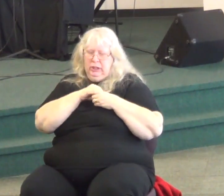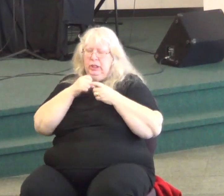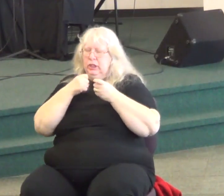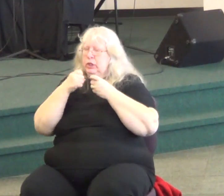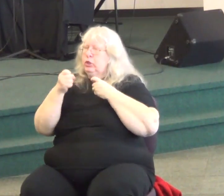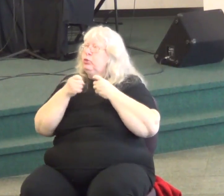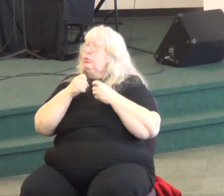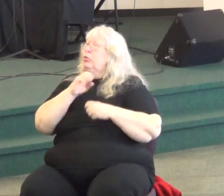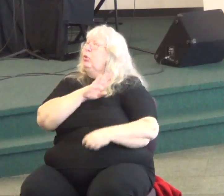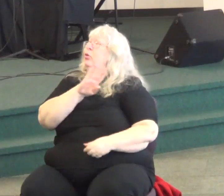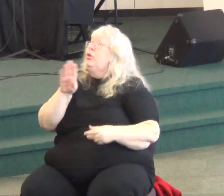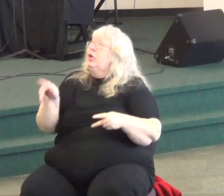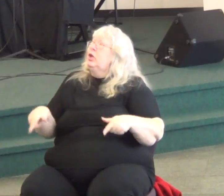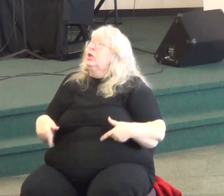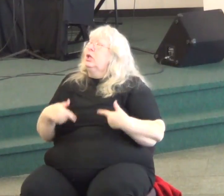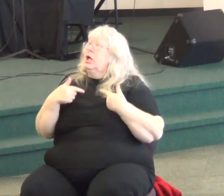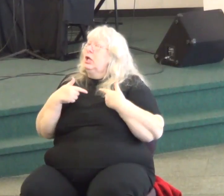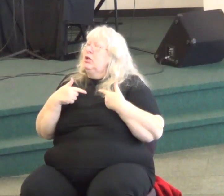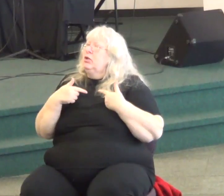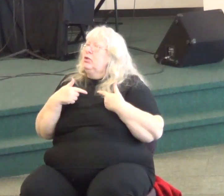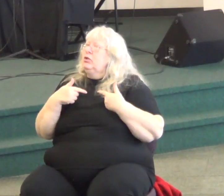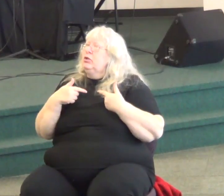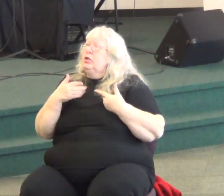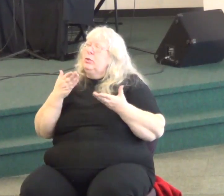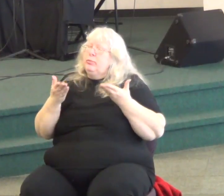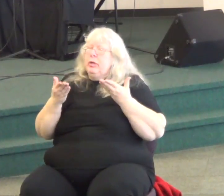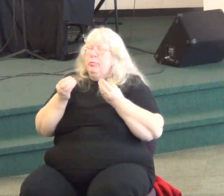life that they've lost control of, maybe.